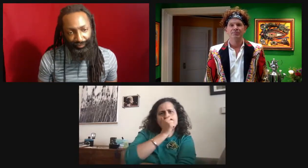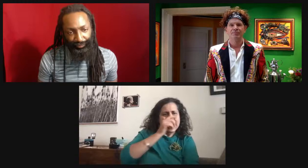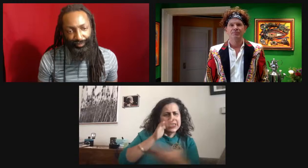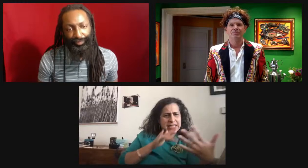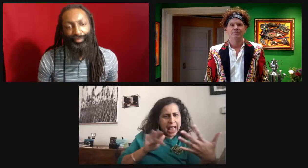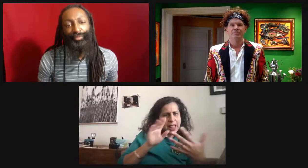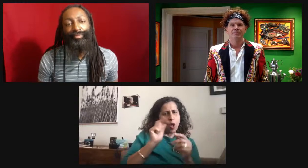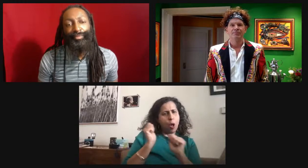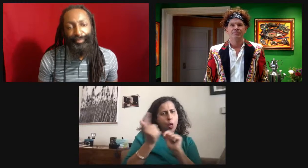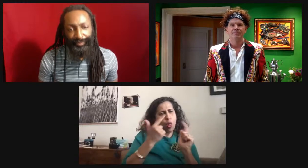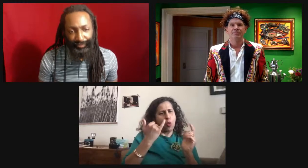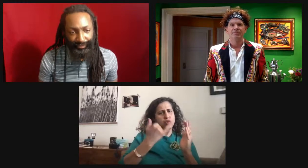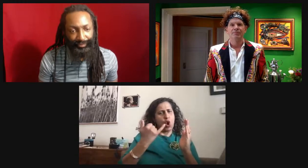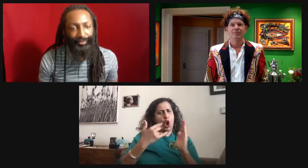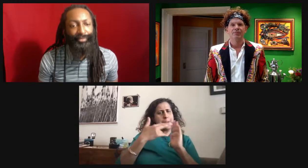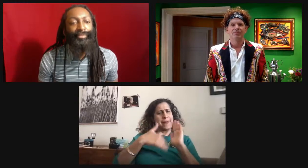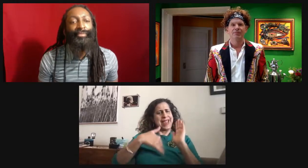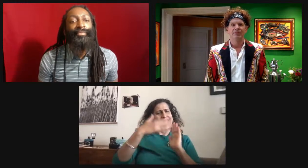study the work of the